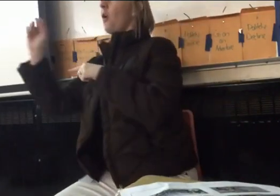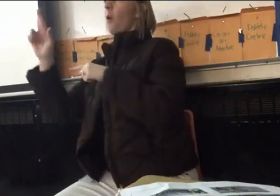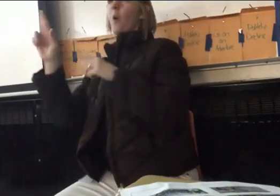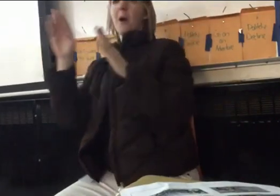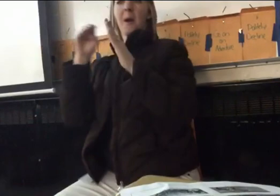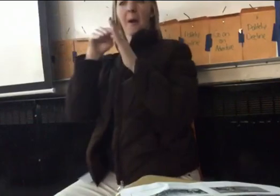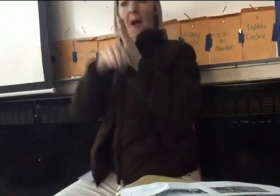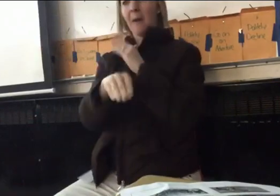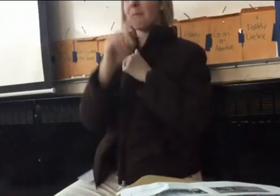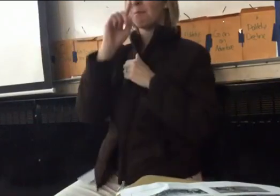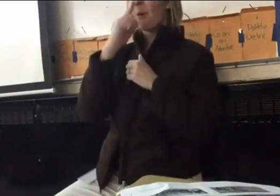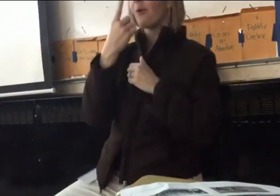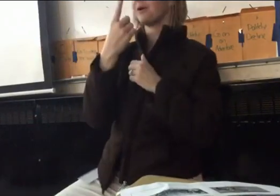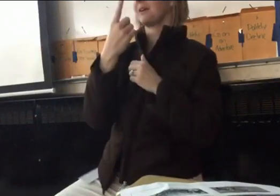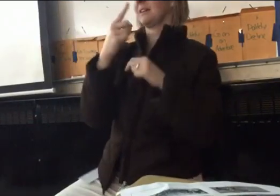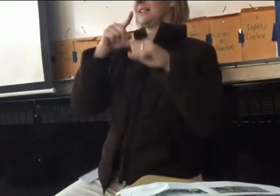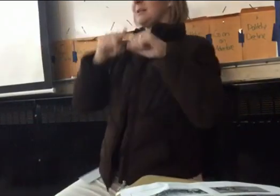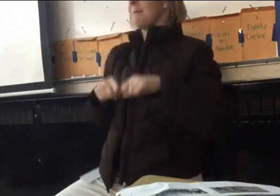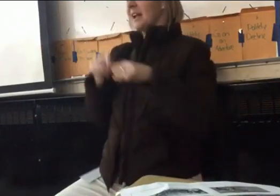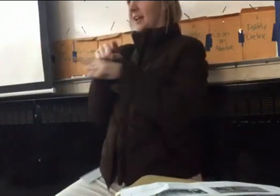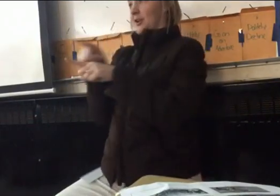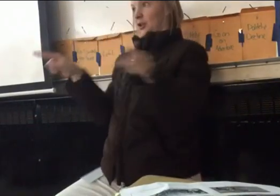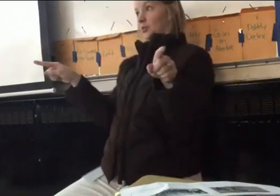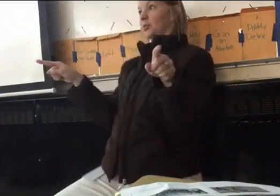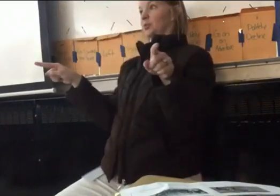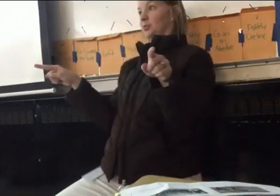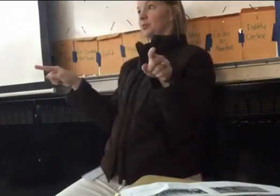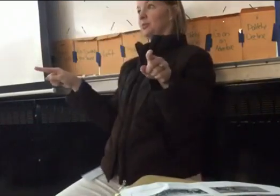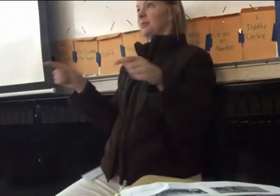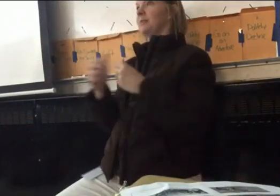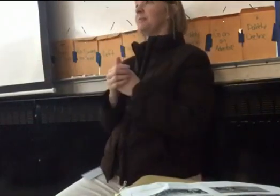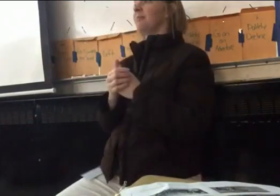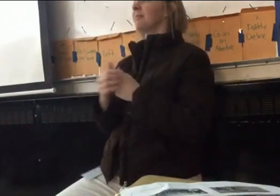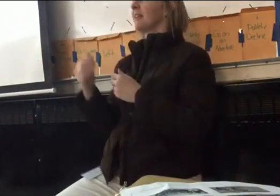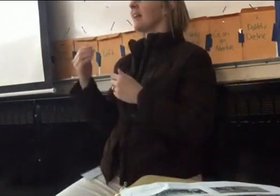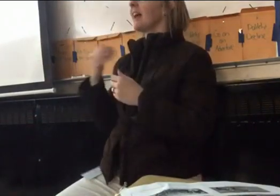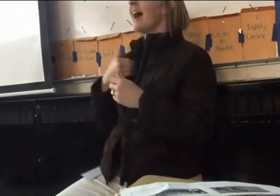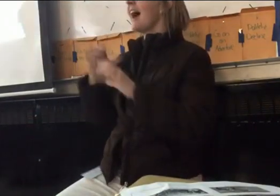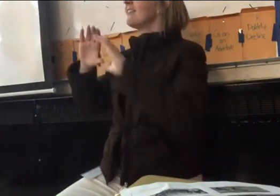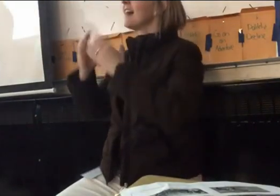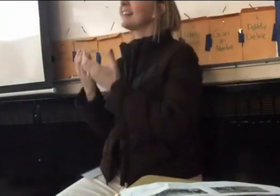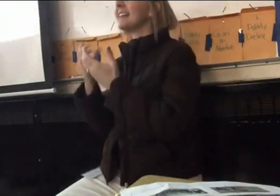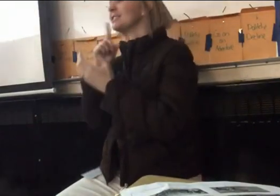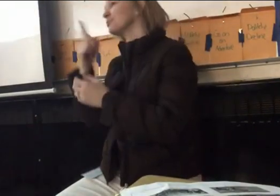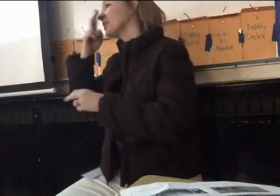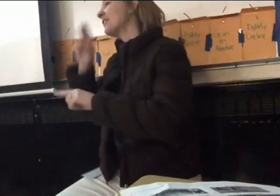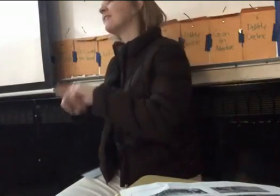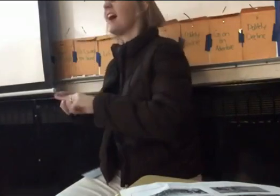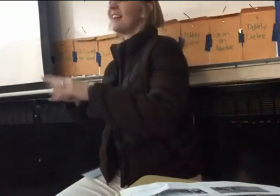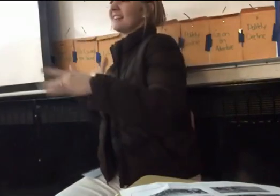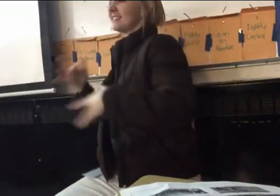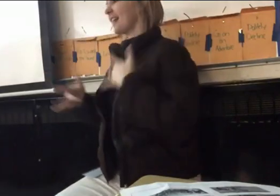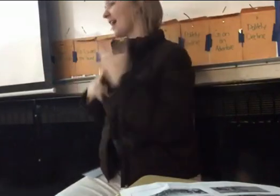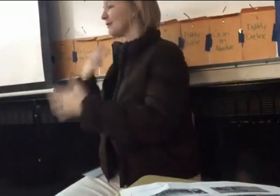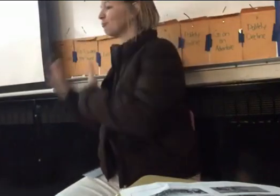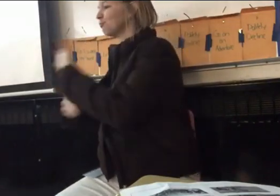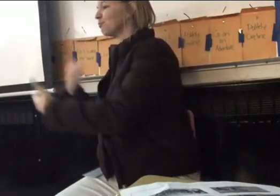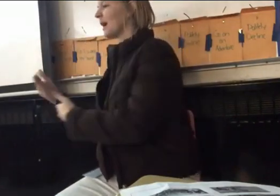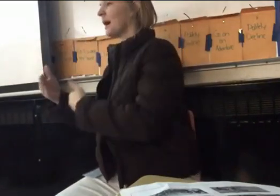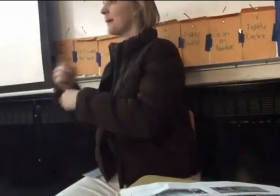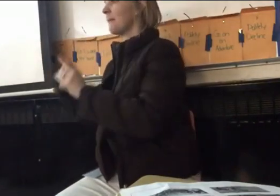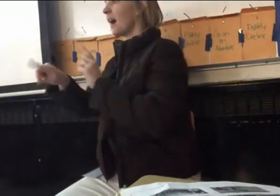or boring depending on you guys. I've had classes where it's like super, super fun and exciting. And I've had